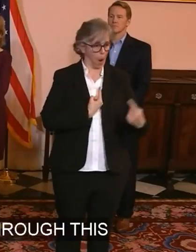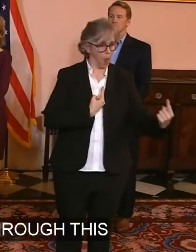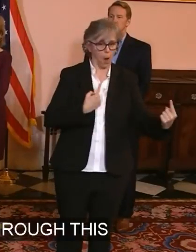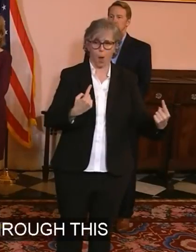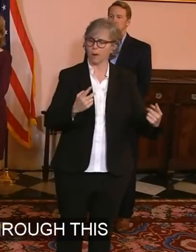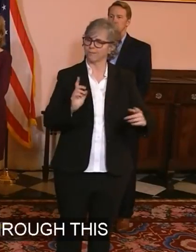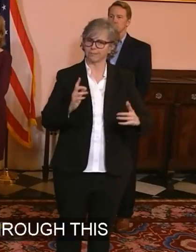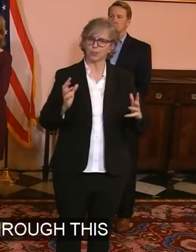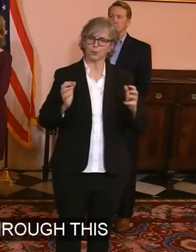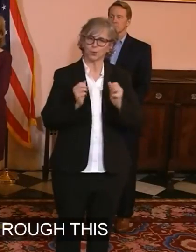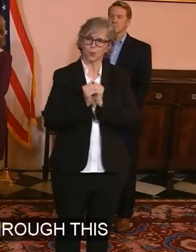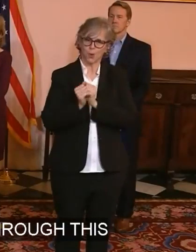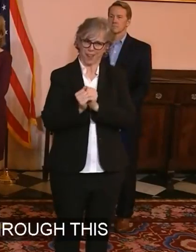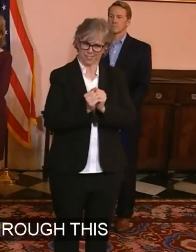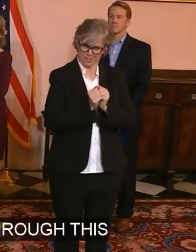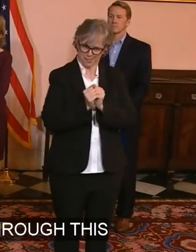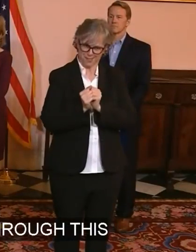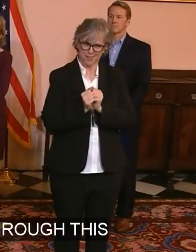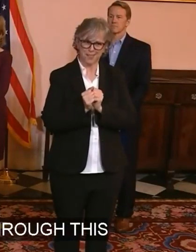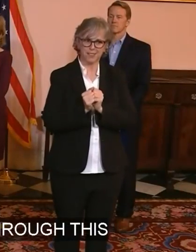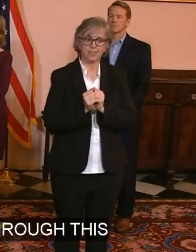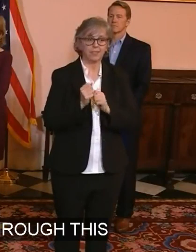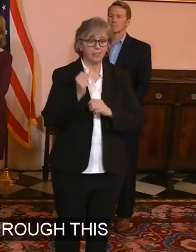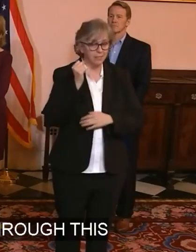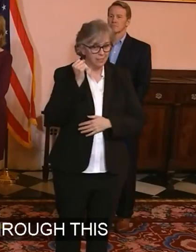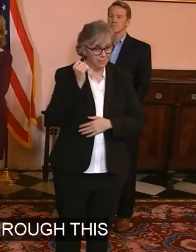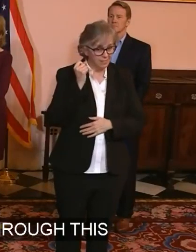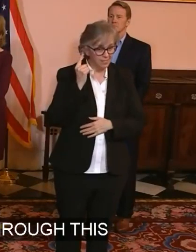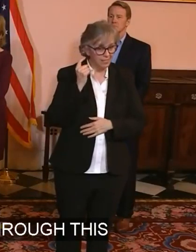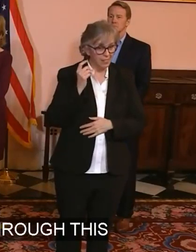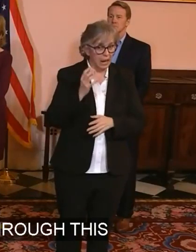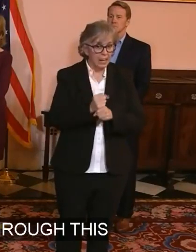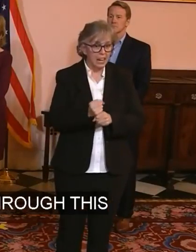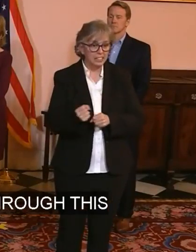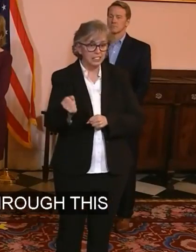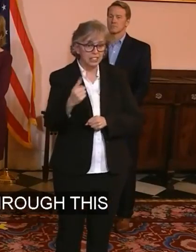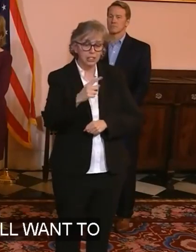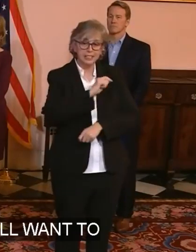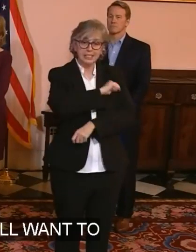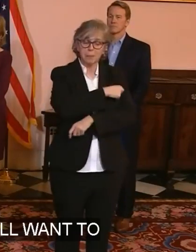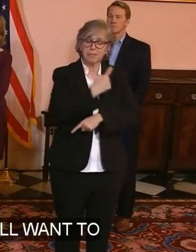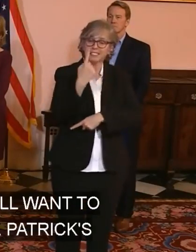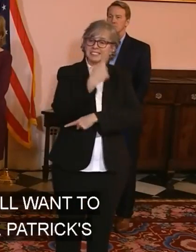next St. Patrick's Day. We all want to be able to celebrate.